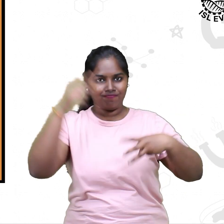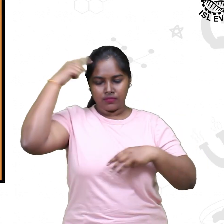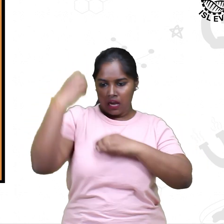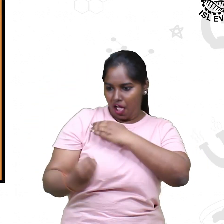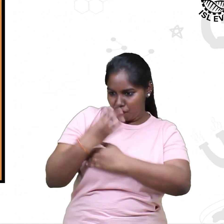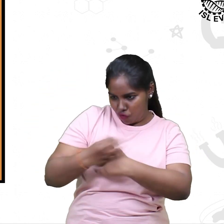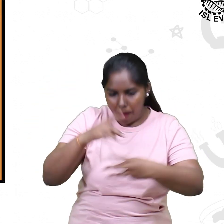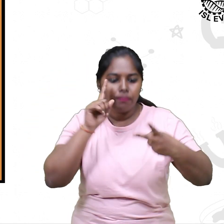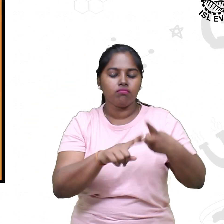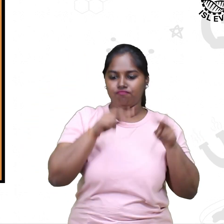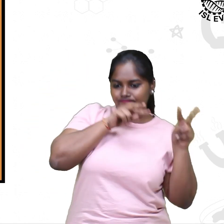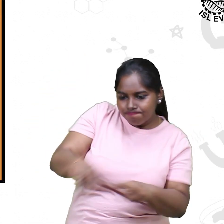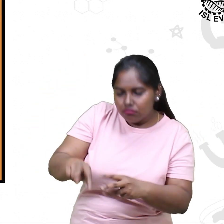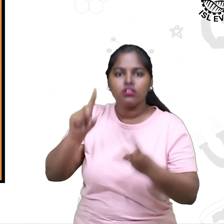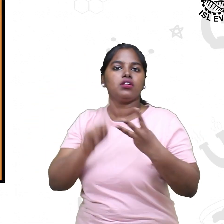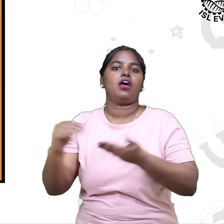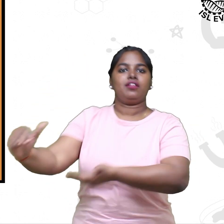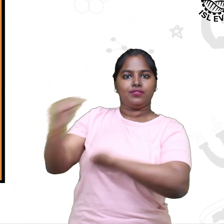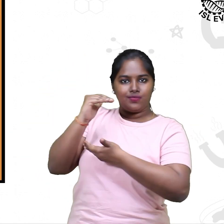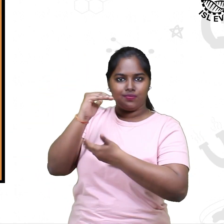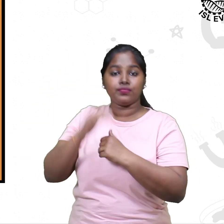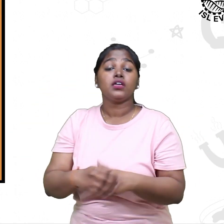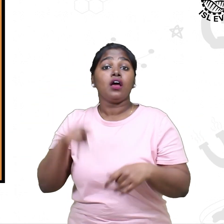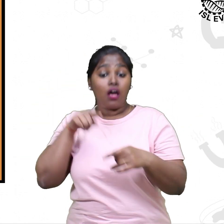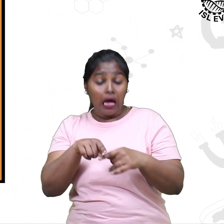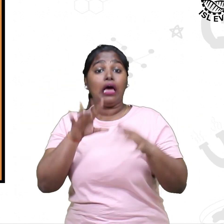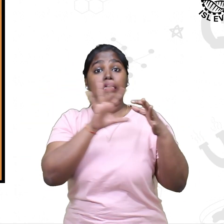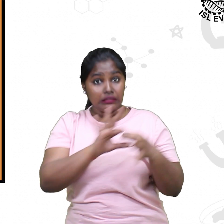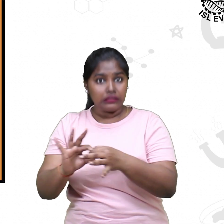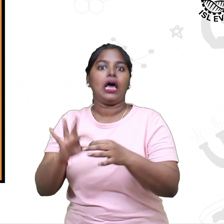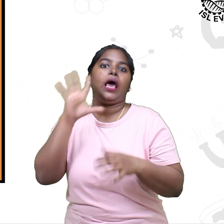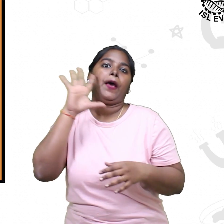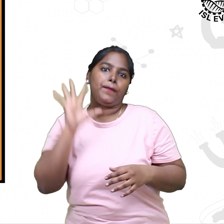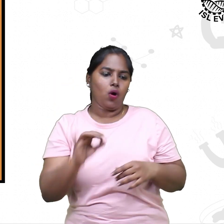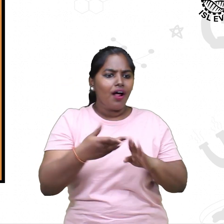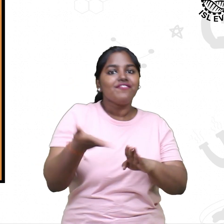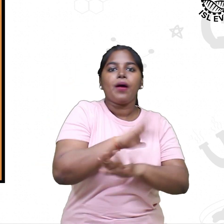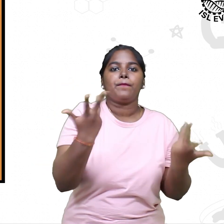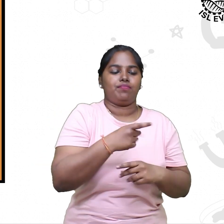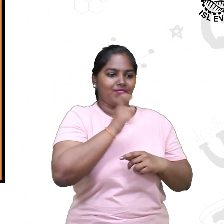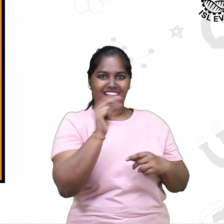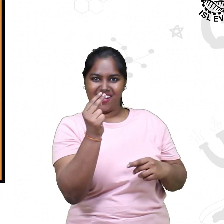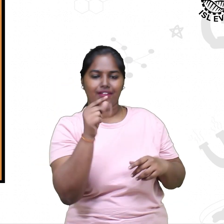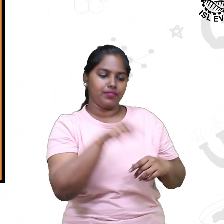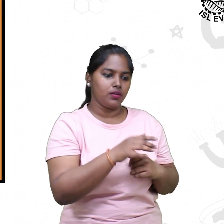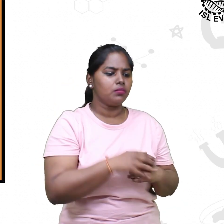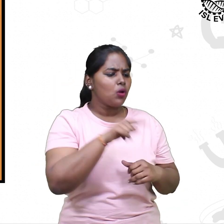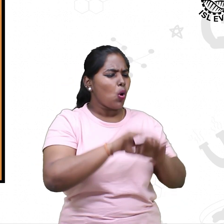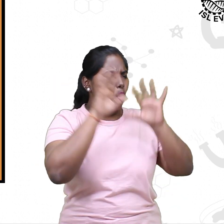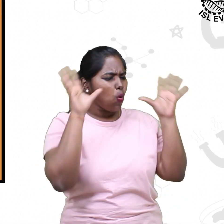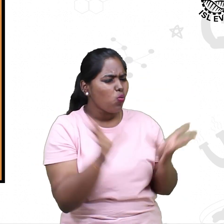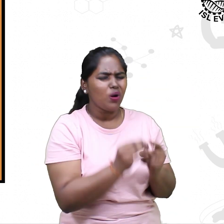there's attention, and there's reward. And there's stimulation that's coming in from caffeine. These are pretty much the set